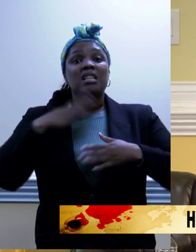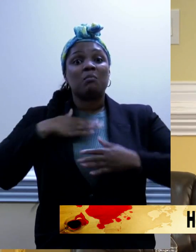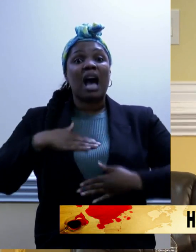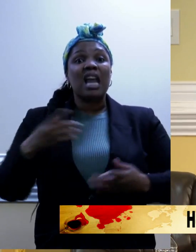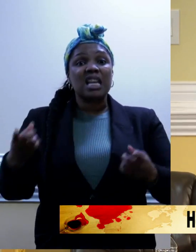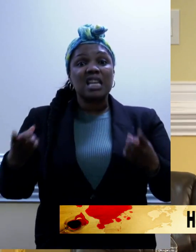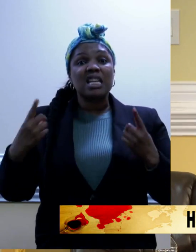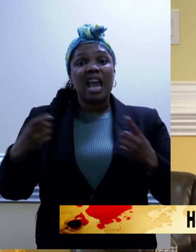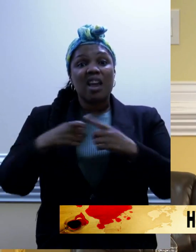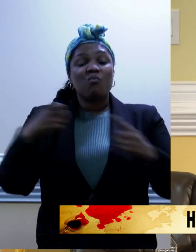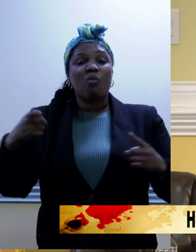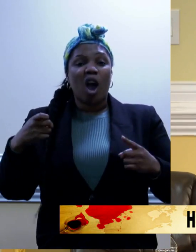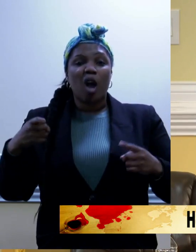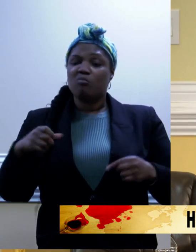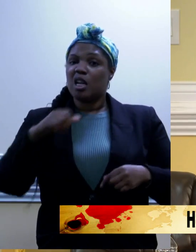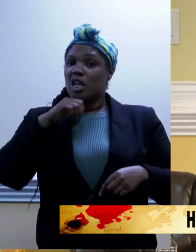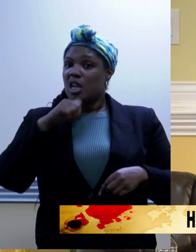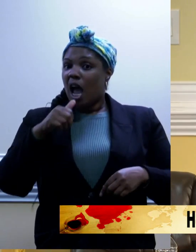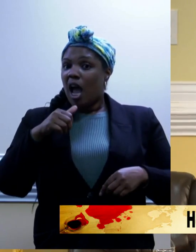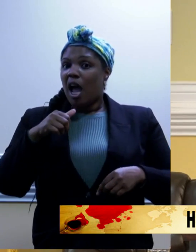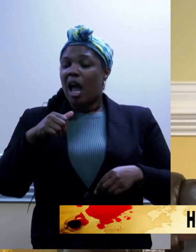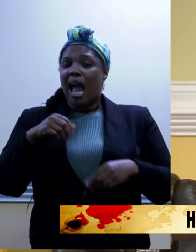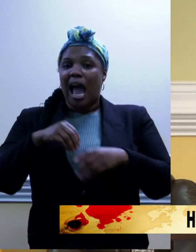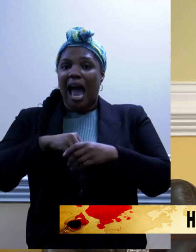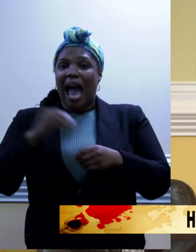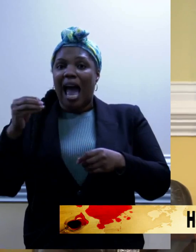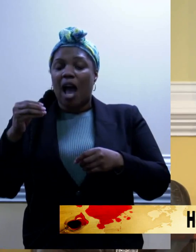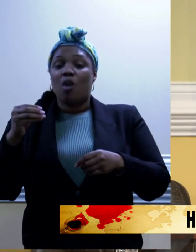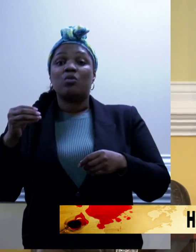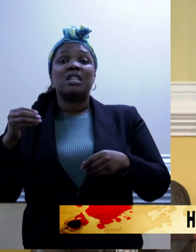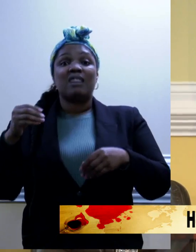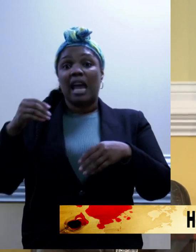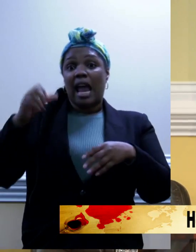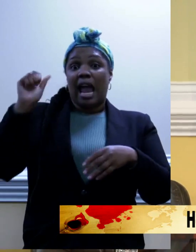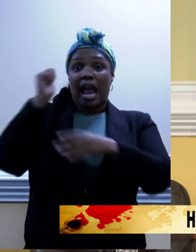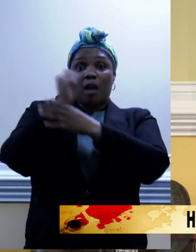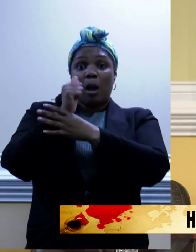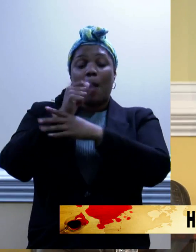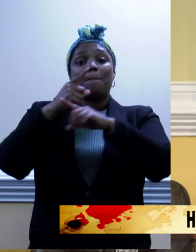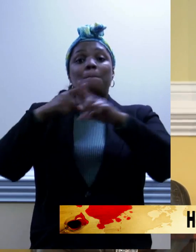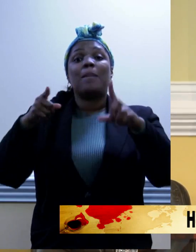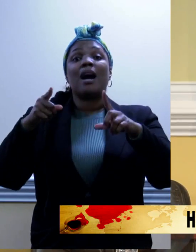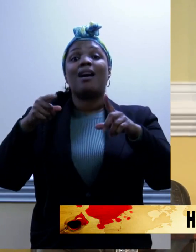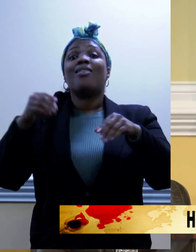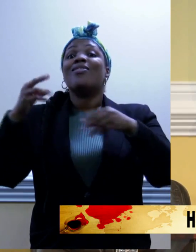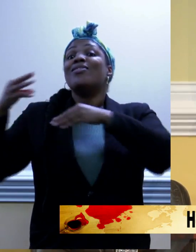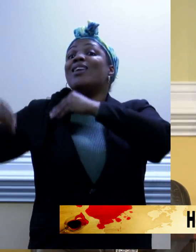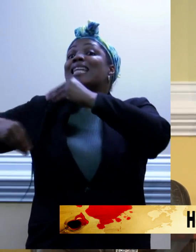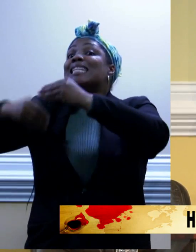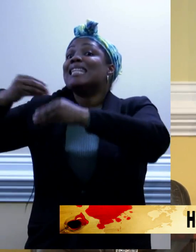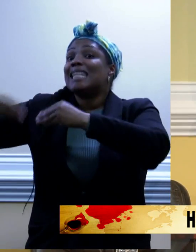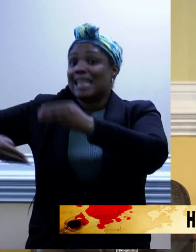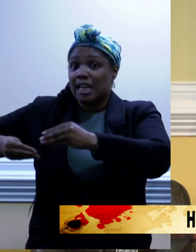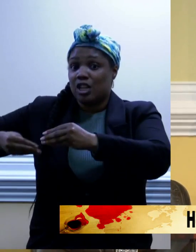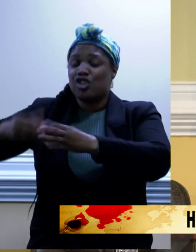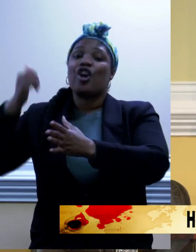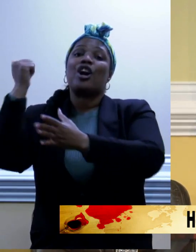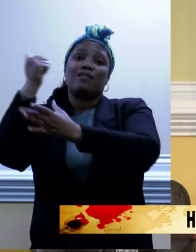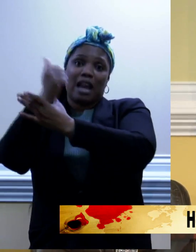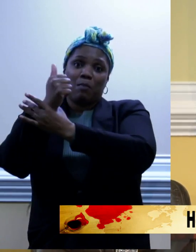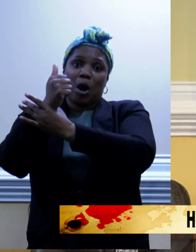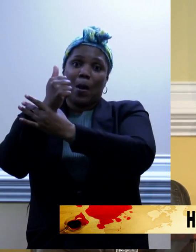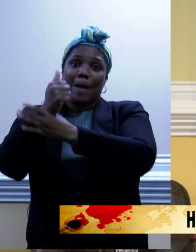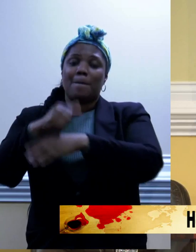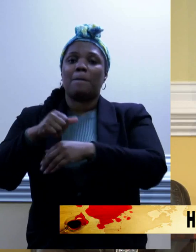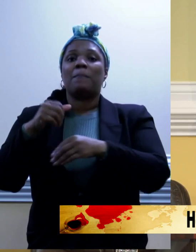not out of the seed of Abraham. It came through the lineage. Even though the Lord said, in thy seed.